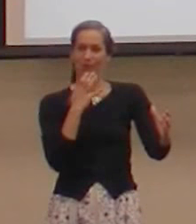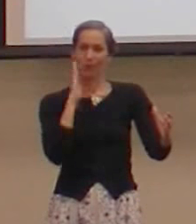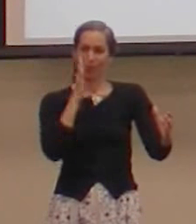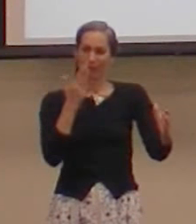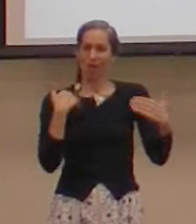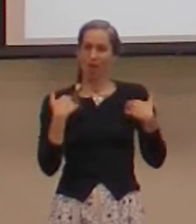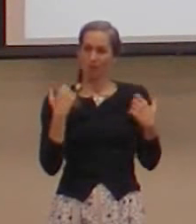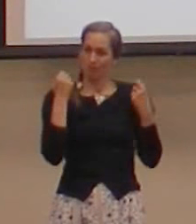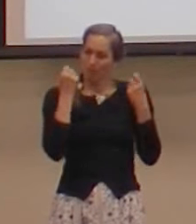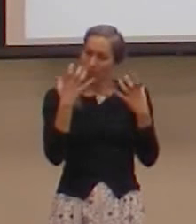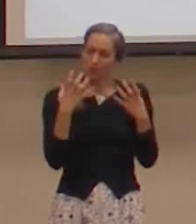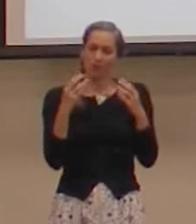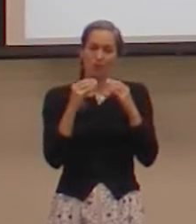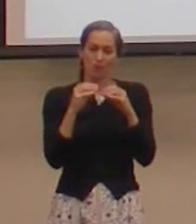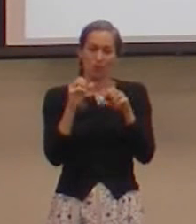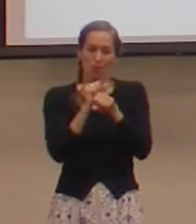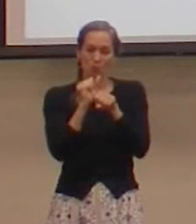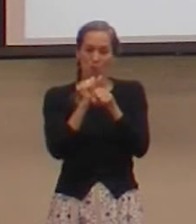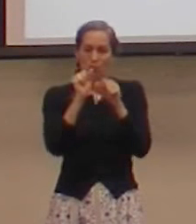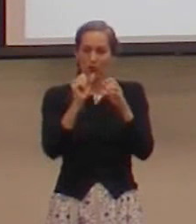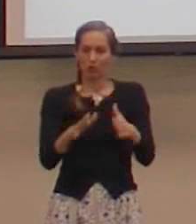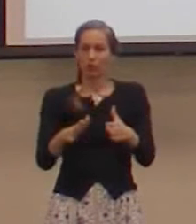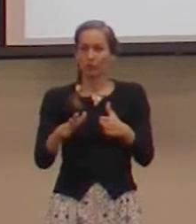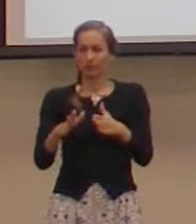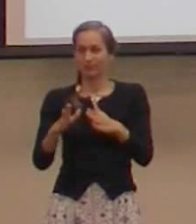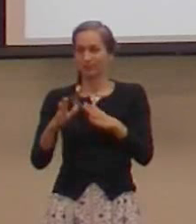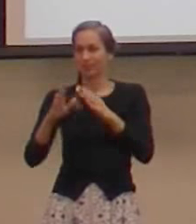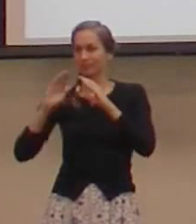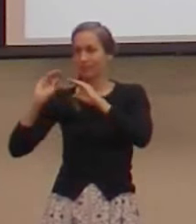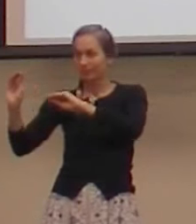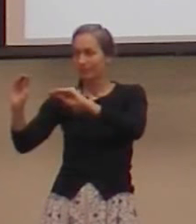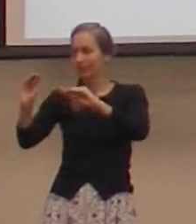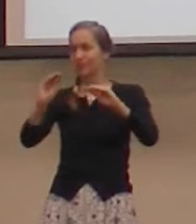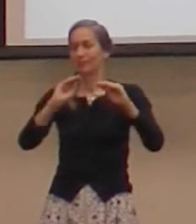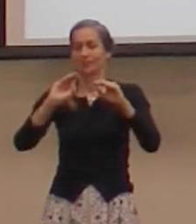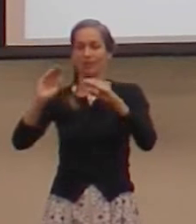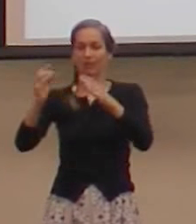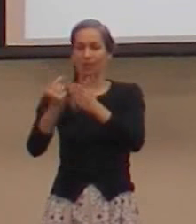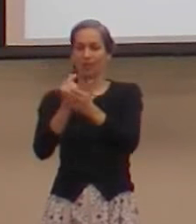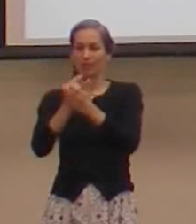workers going out into the kingdom and sharing the gospel all around the world.